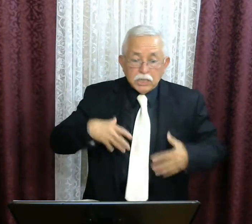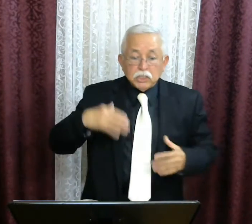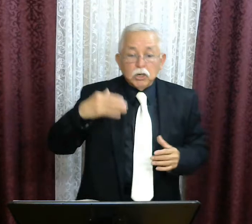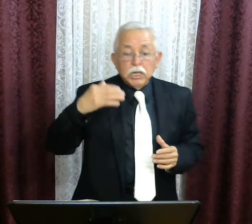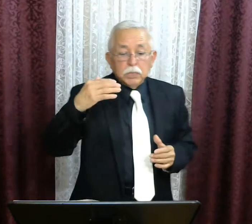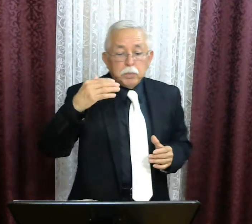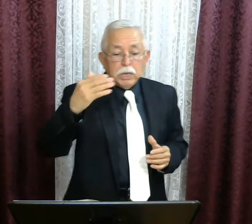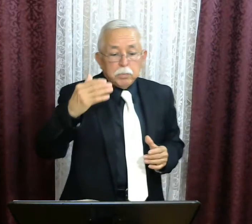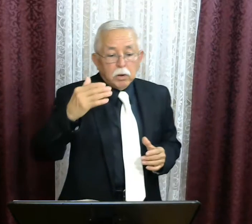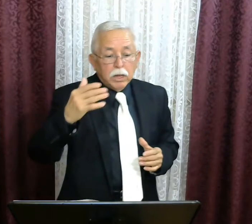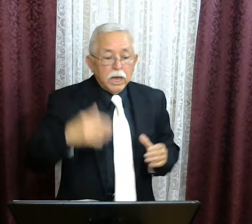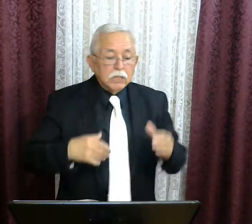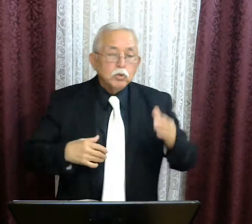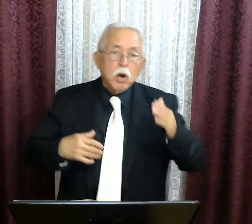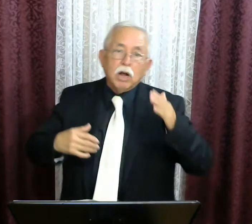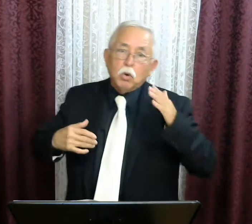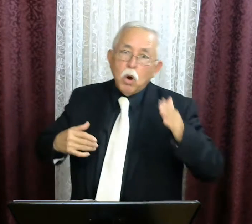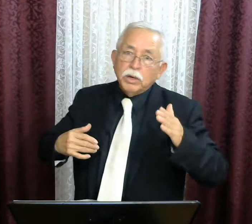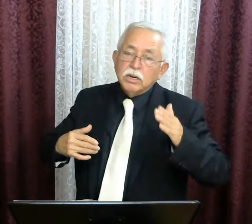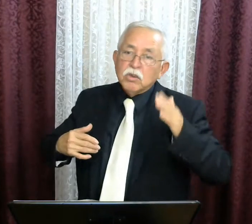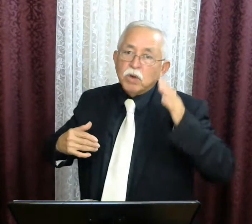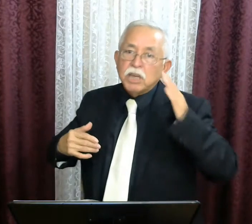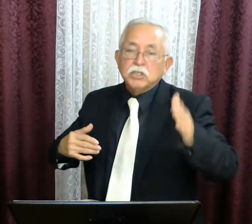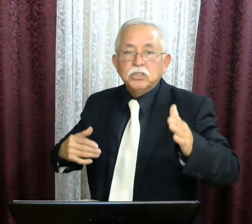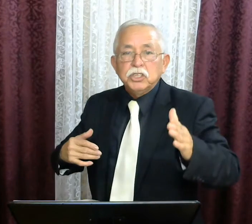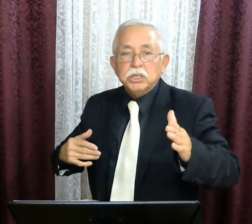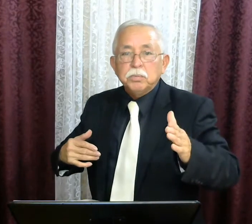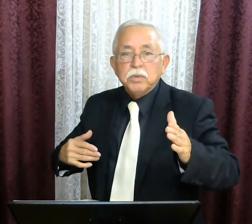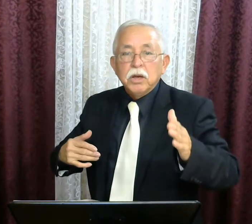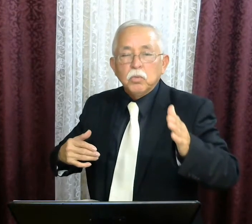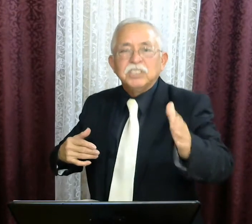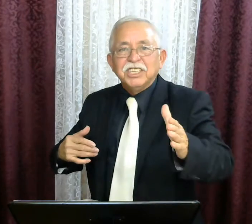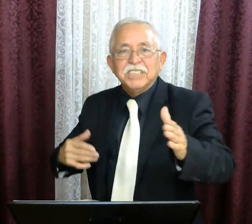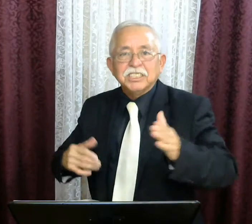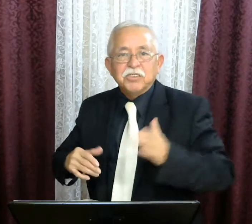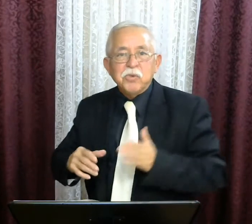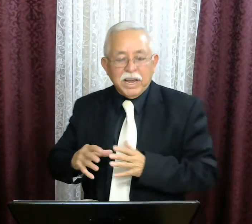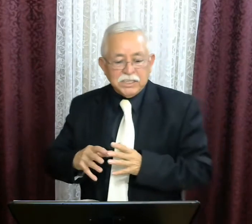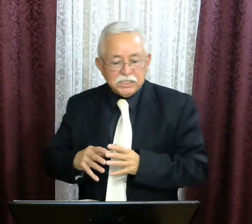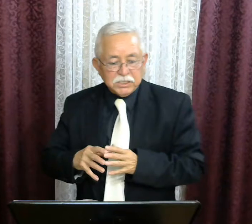to lead people into a growing relationship with Jesus Christ.